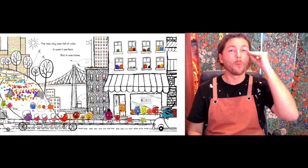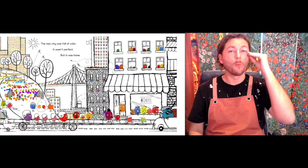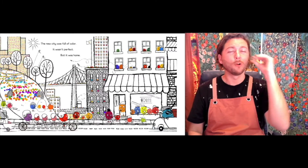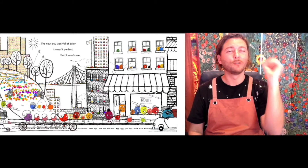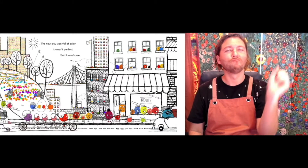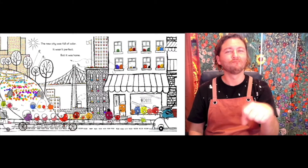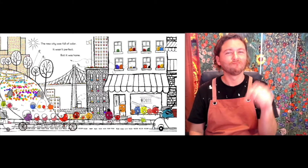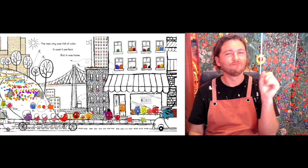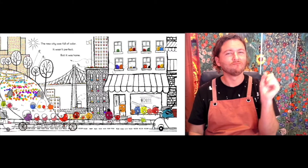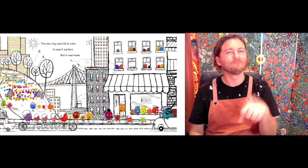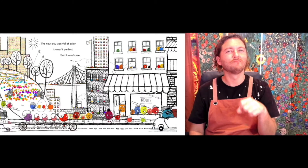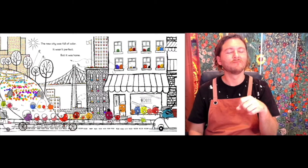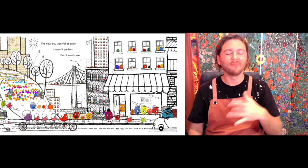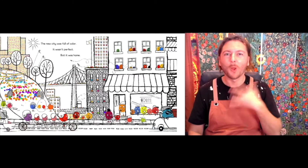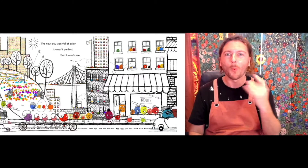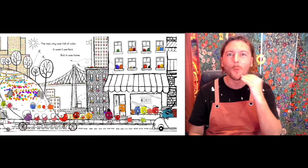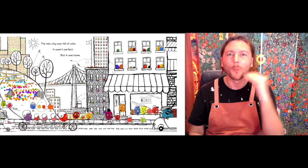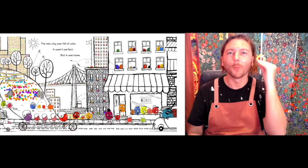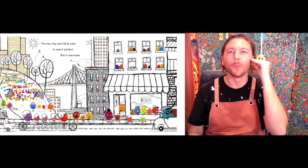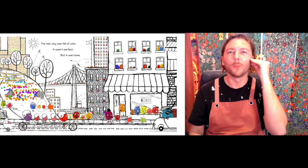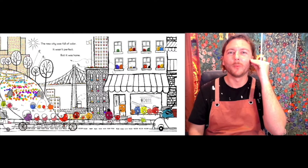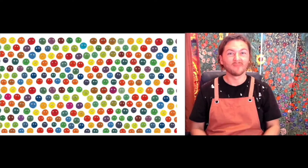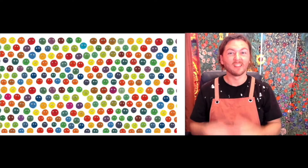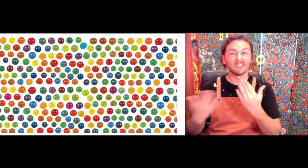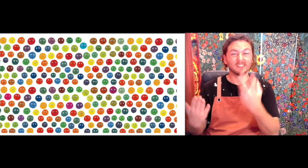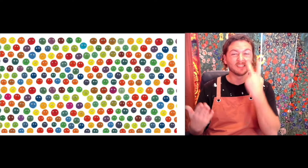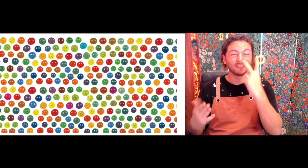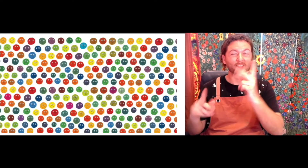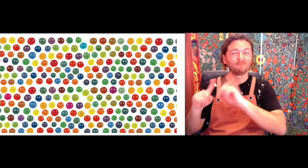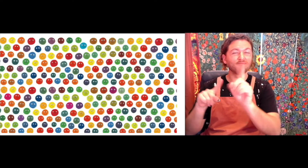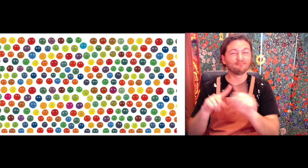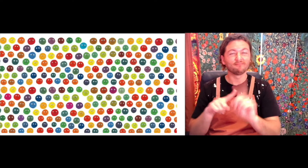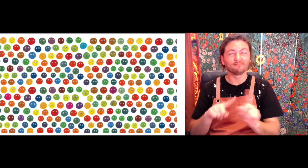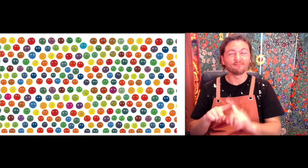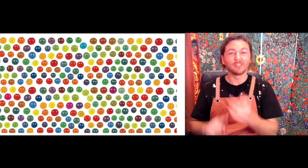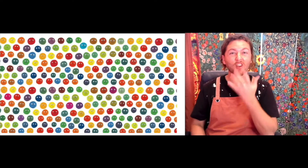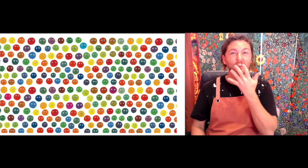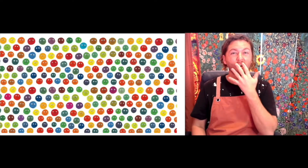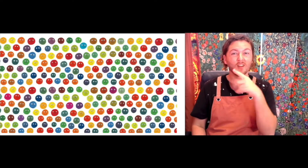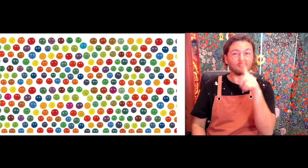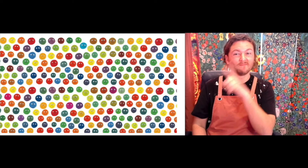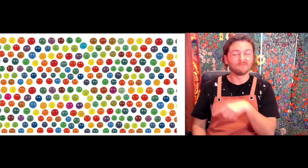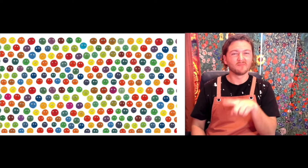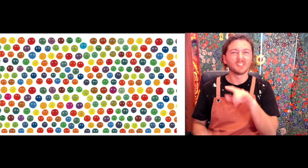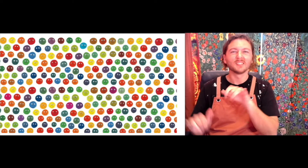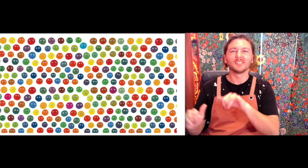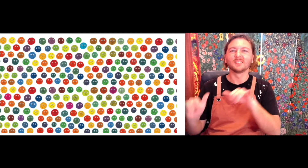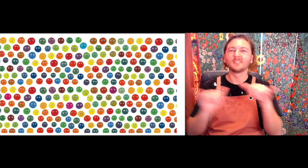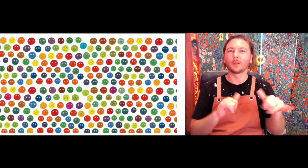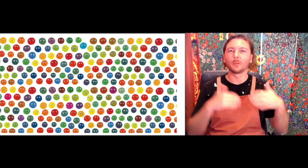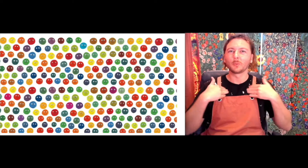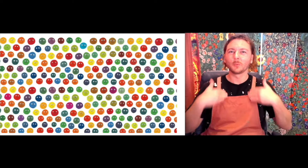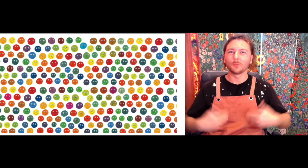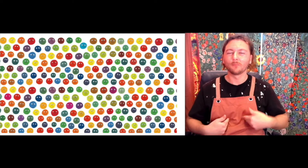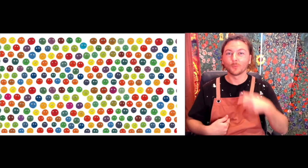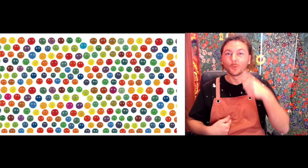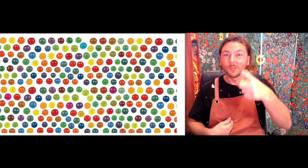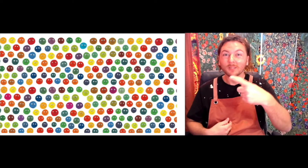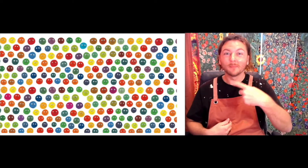perfect, but it definitely felt like home. Now you can see all the different colors here. That's just